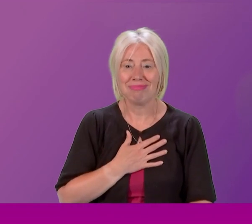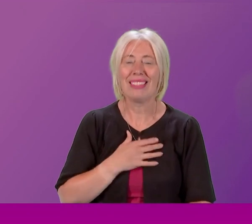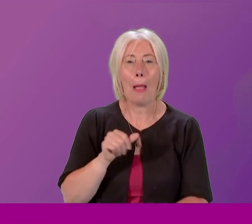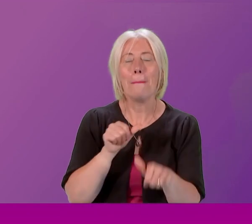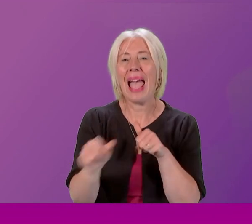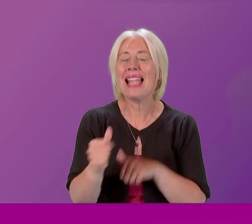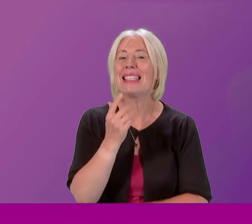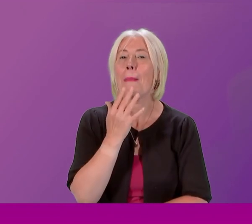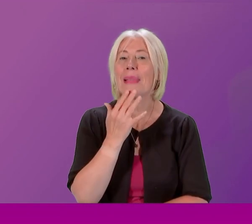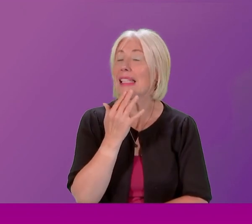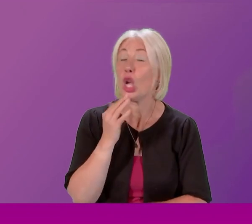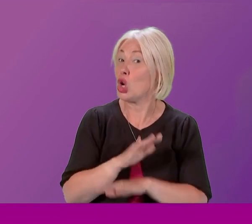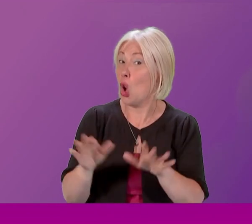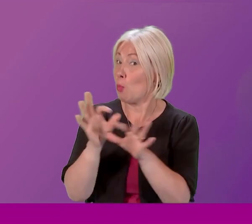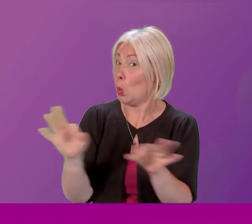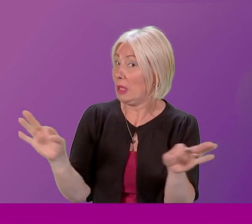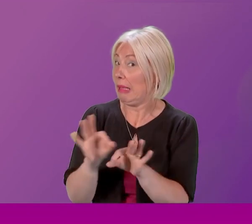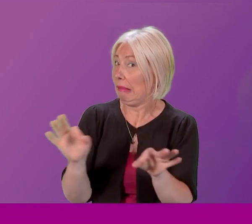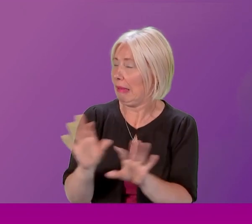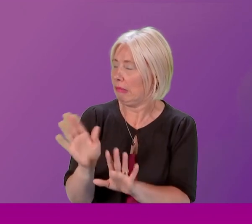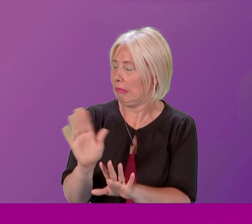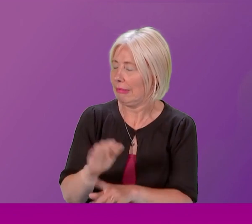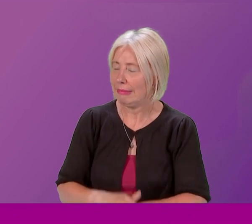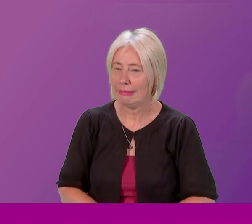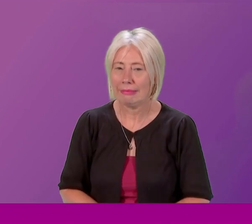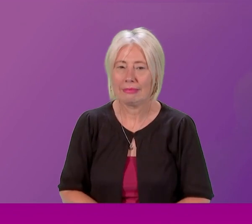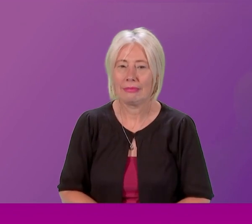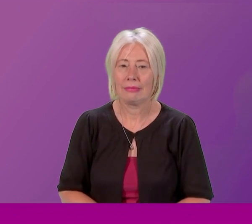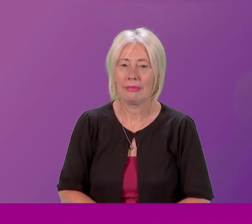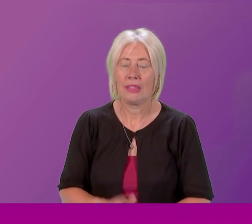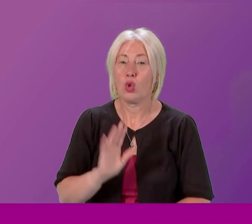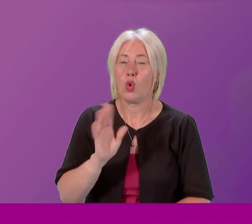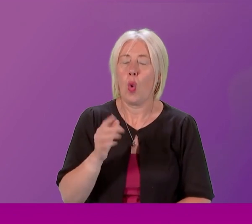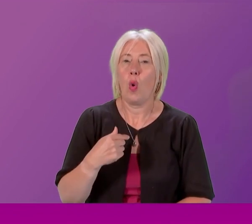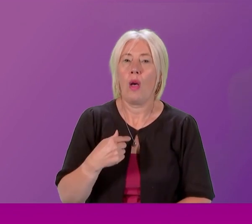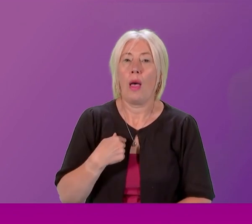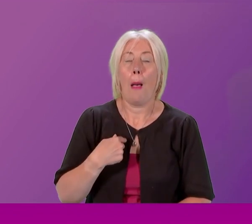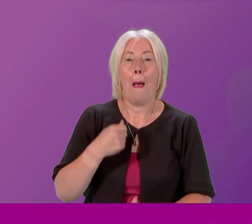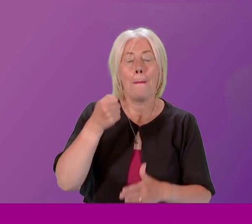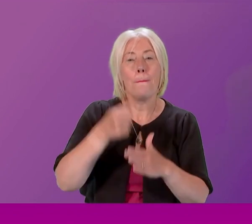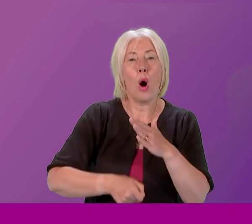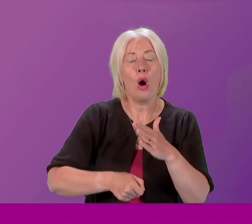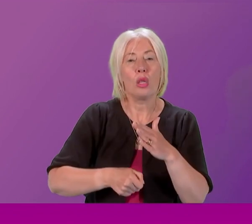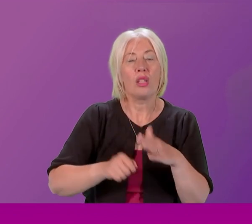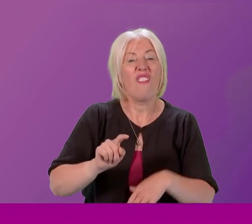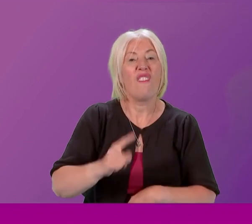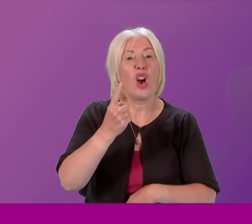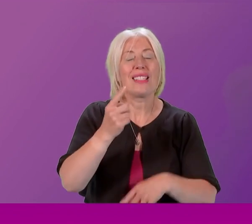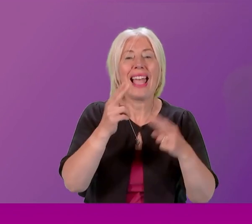My best mistake was not a musical one, actually. It was when I first bought my first house